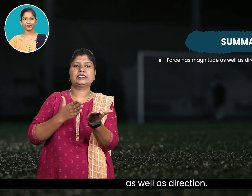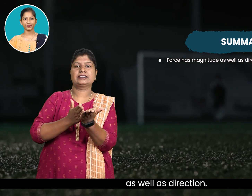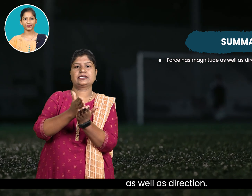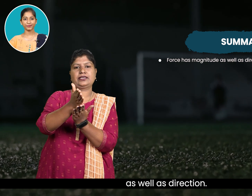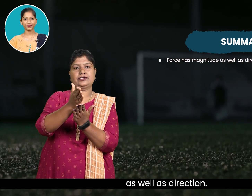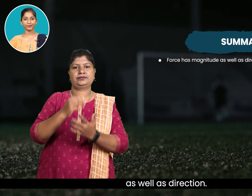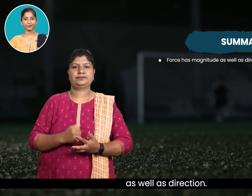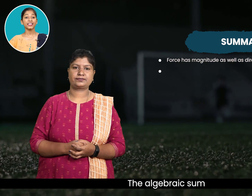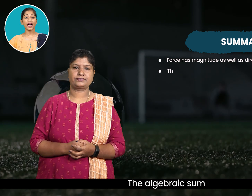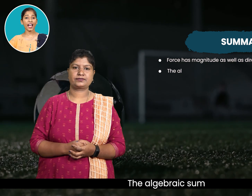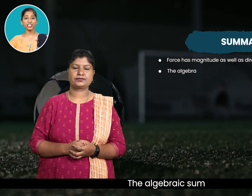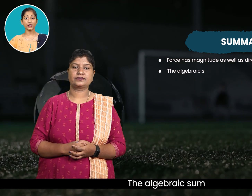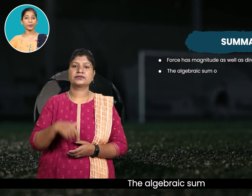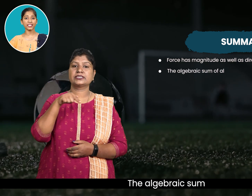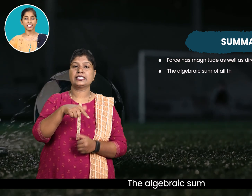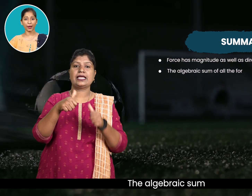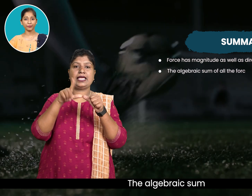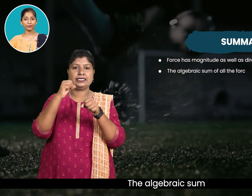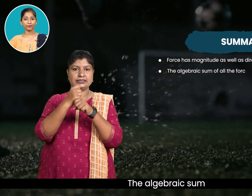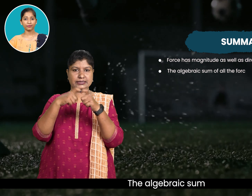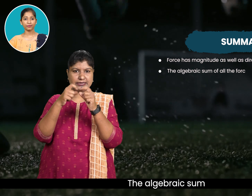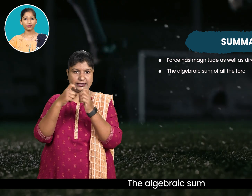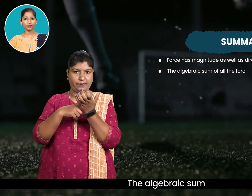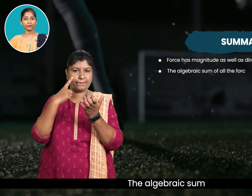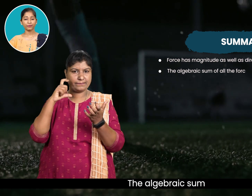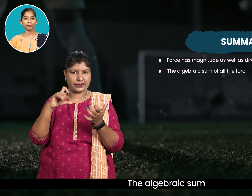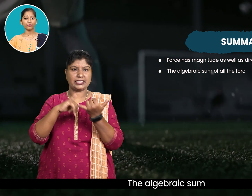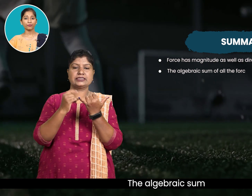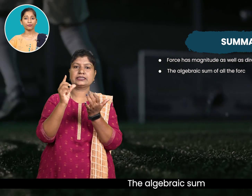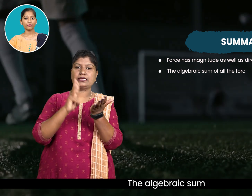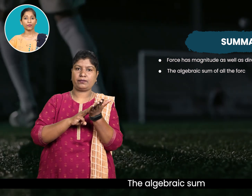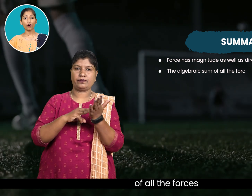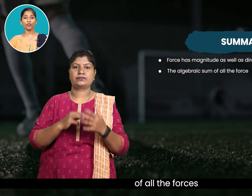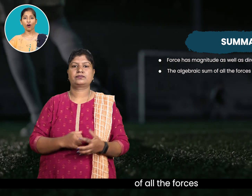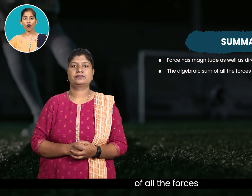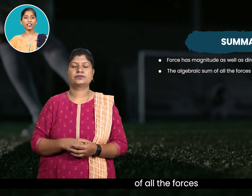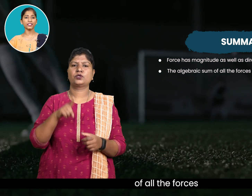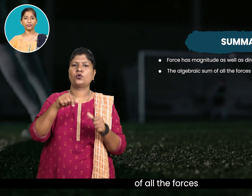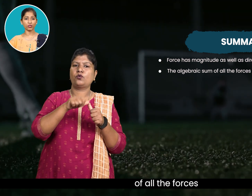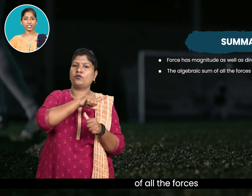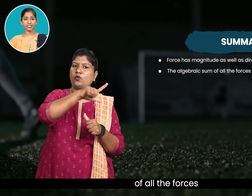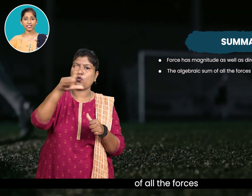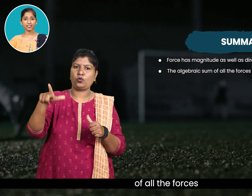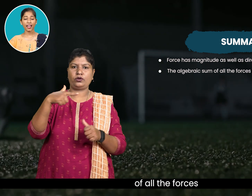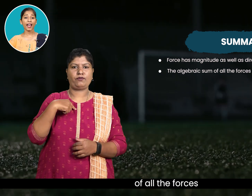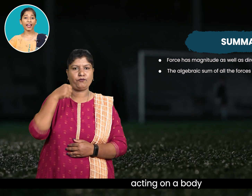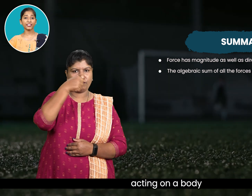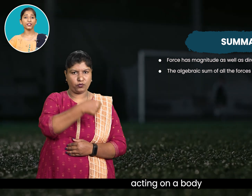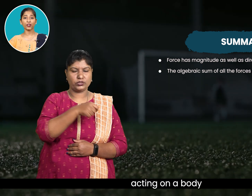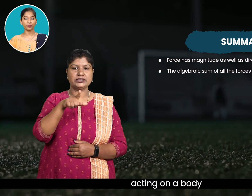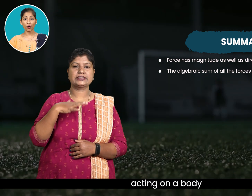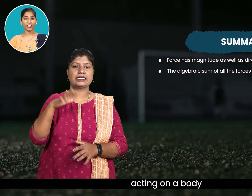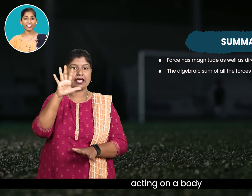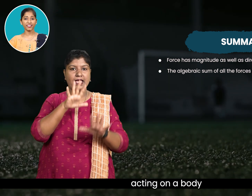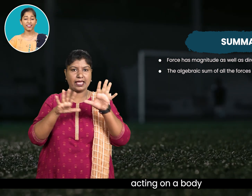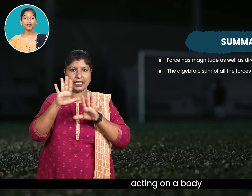The algebraic sum of all the forces acting